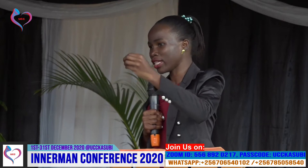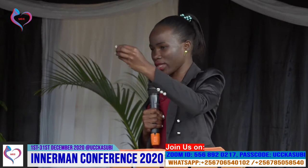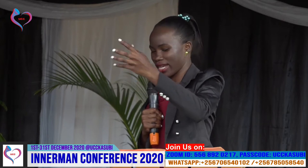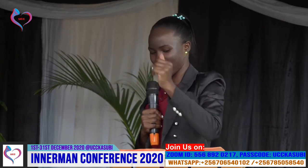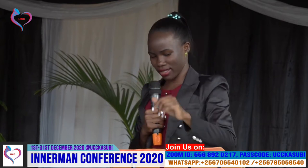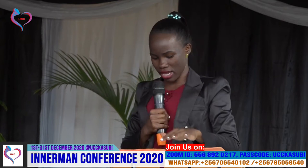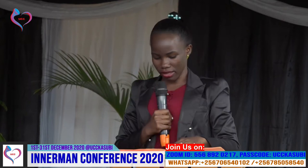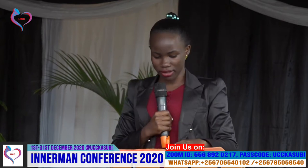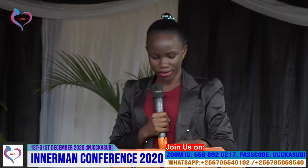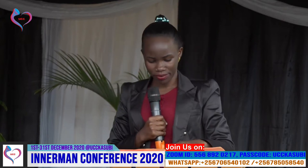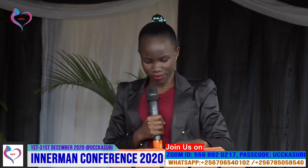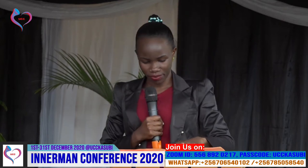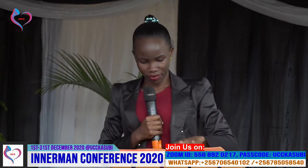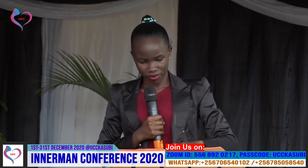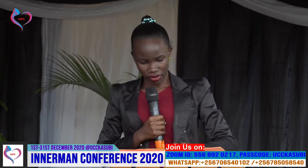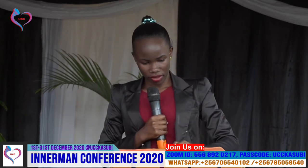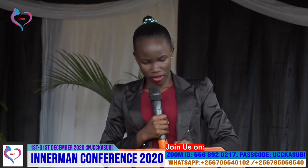doing to the last things.